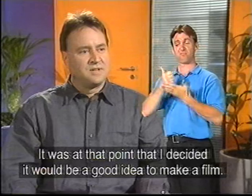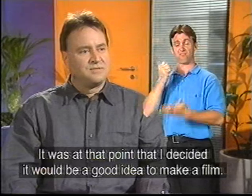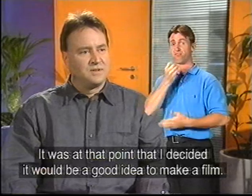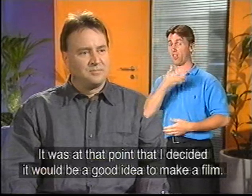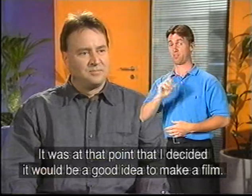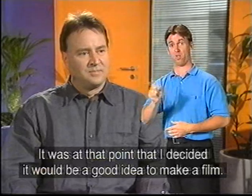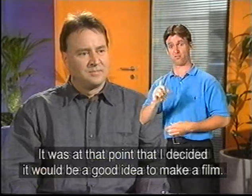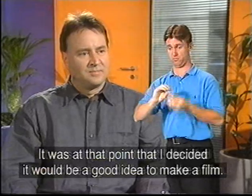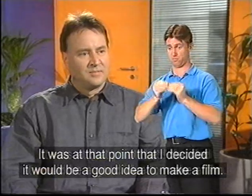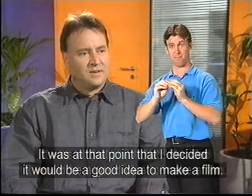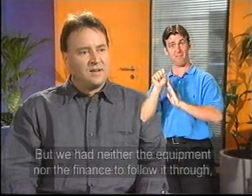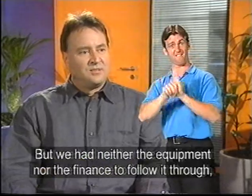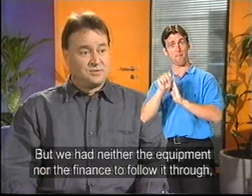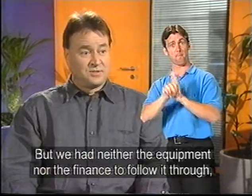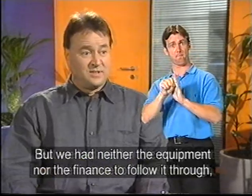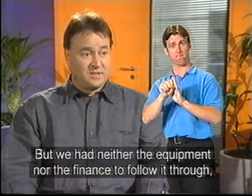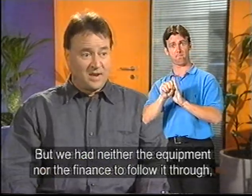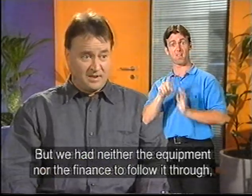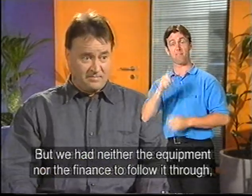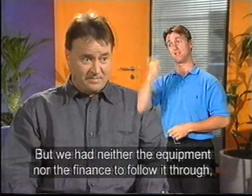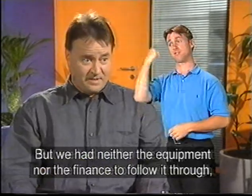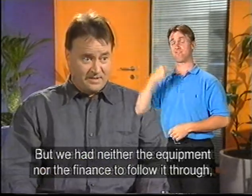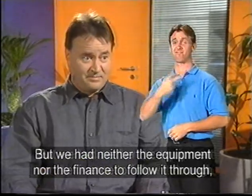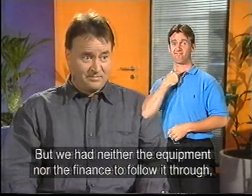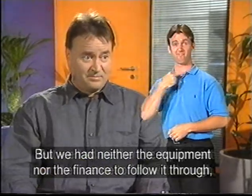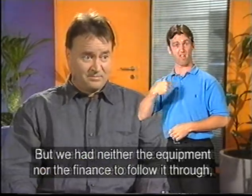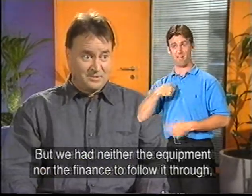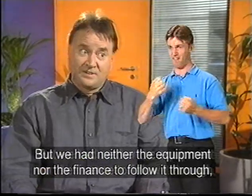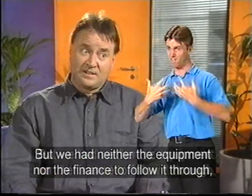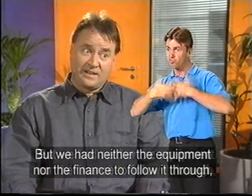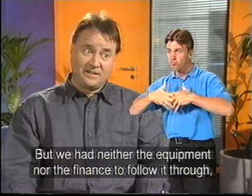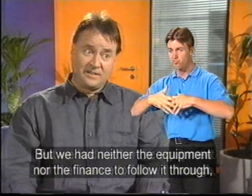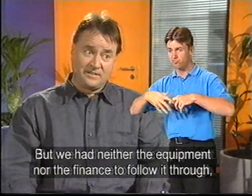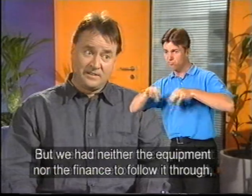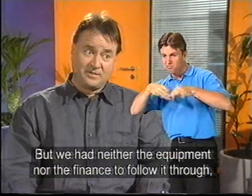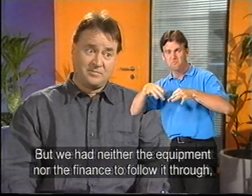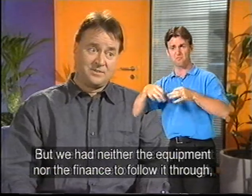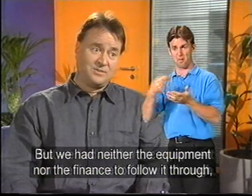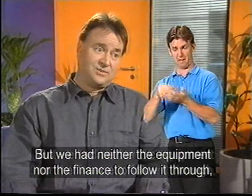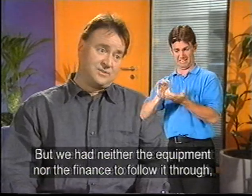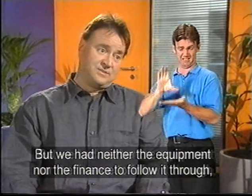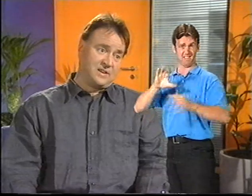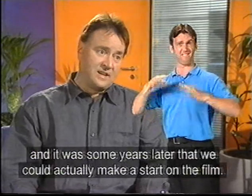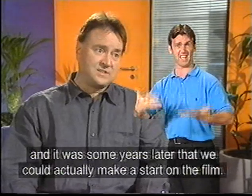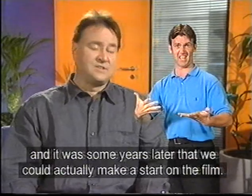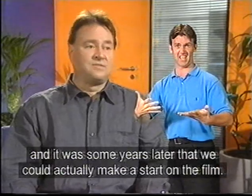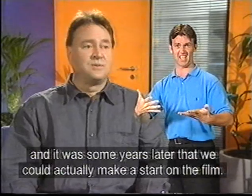film. Unfortunately, at the time, we had neither the equipment nor the finance to follow it